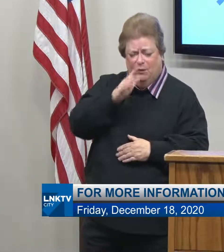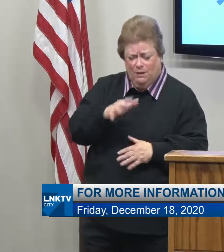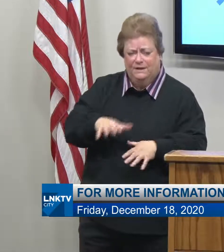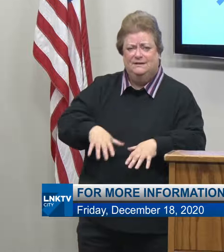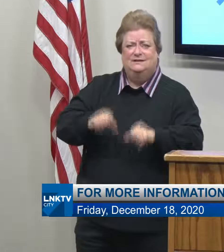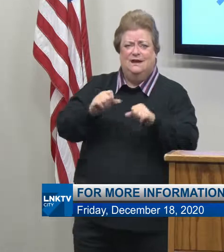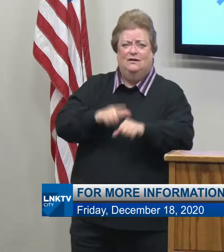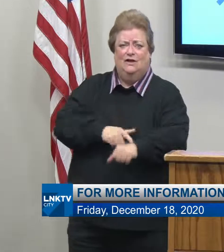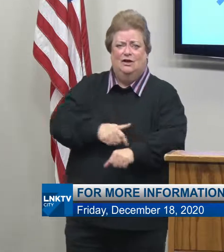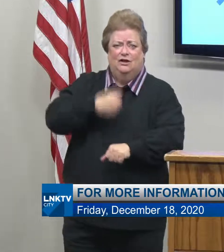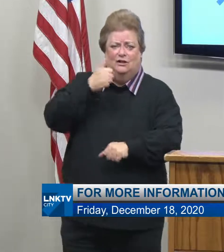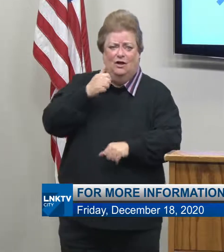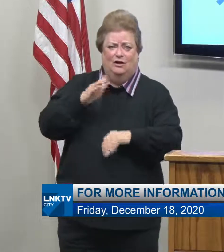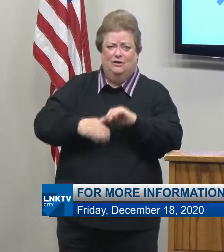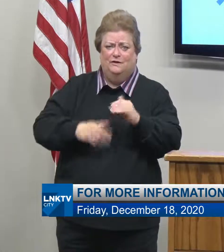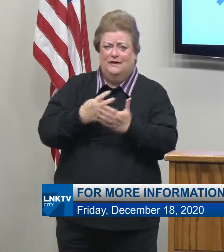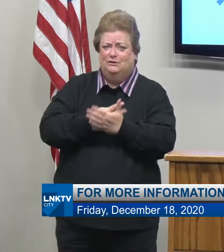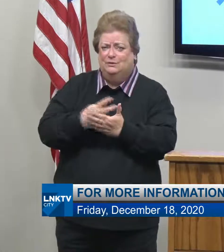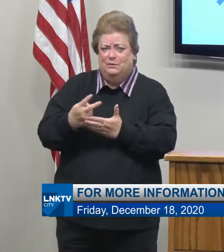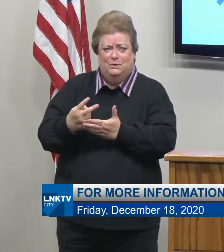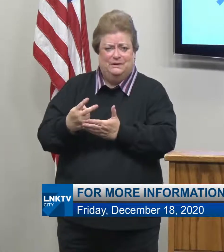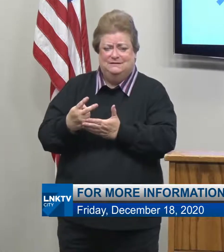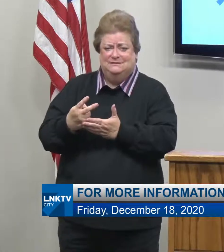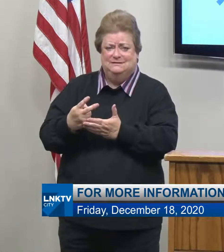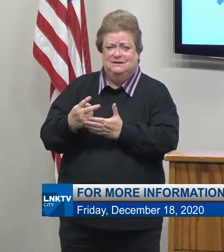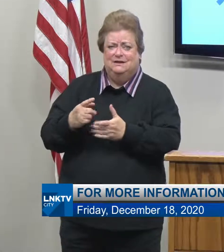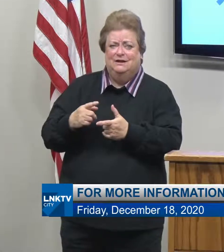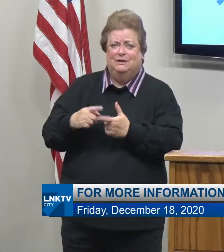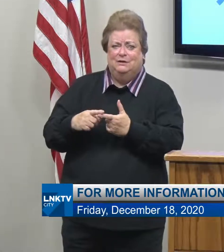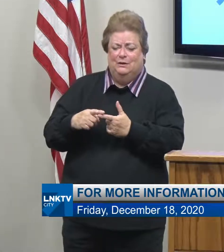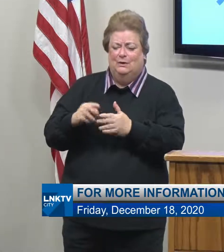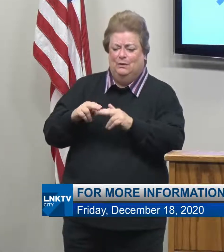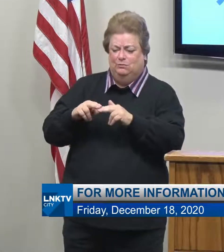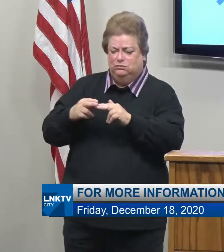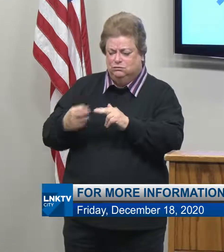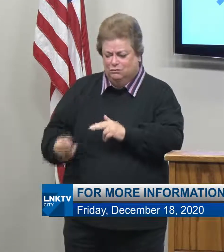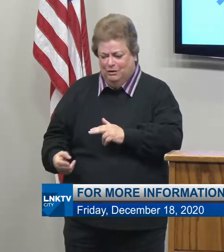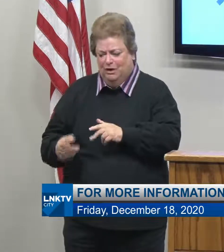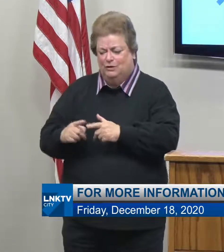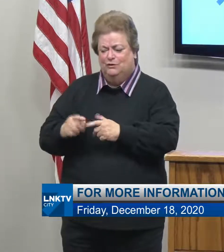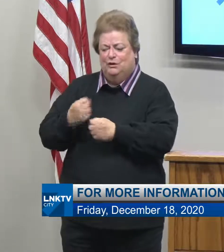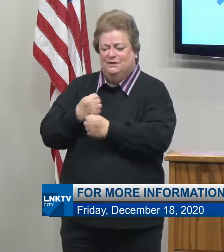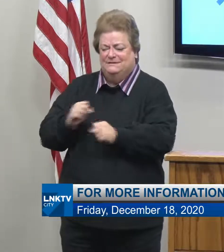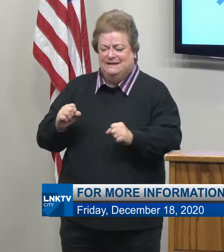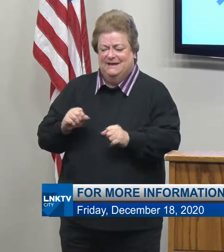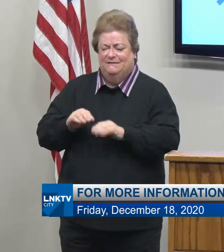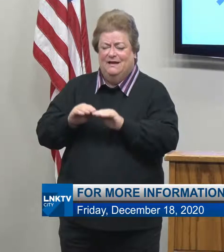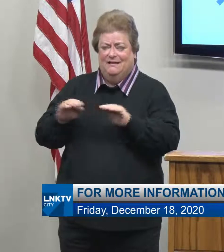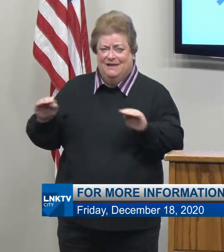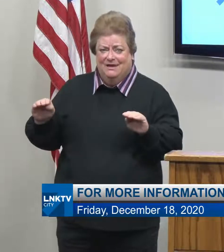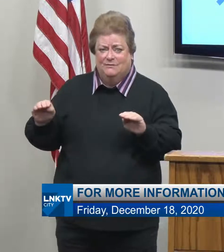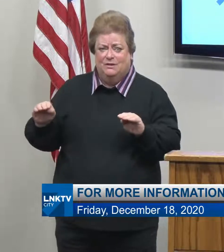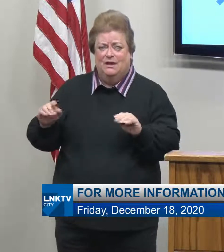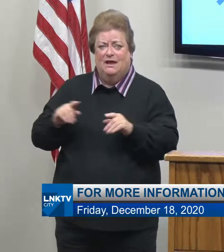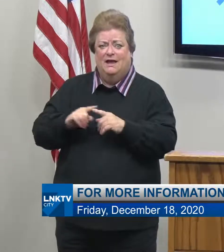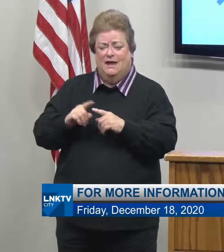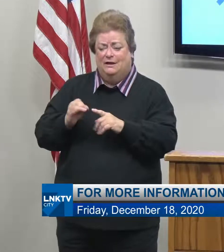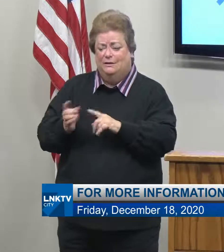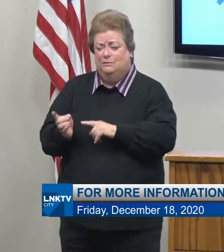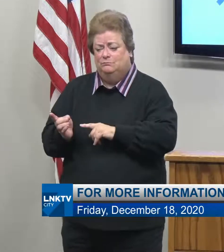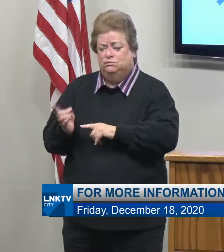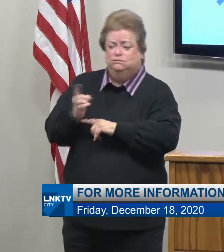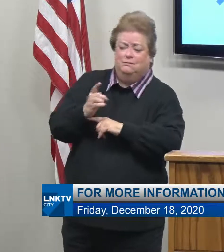take longer than just 2 weeks to come down to an overall safer level and to move the dial out of